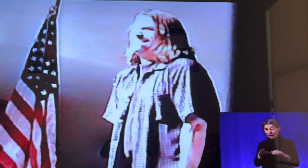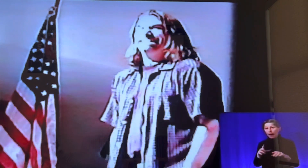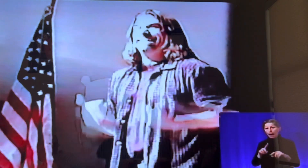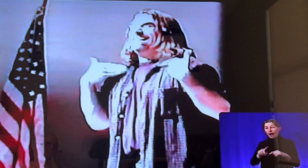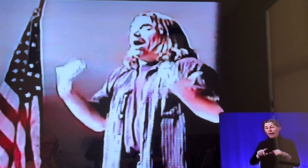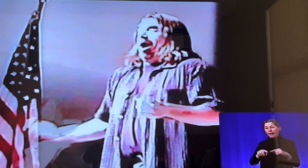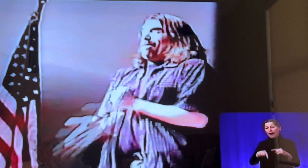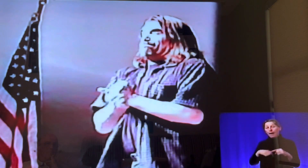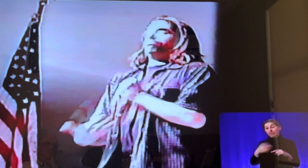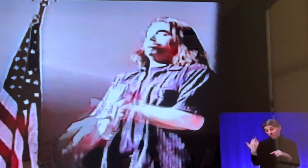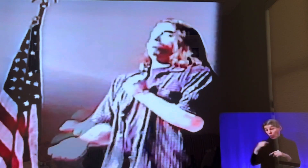inside.